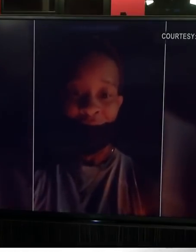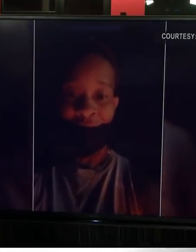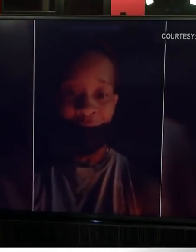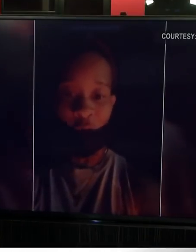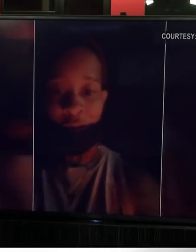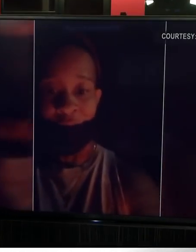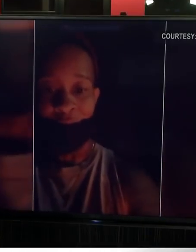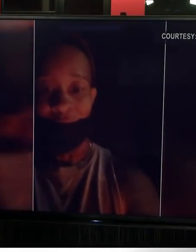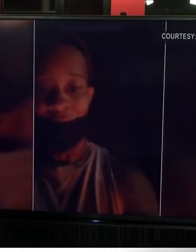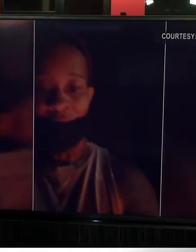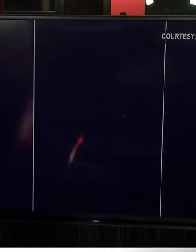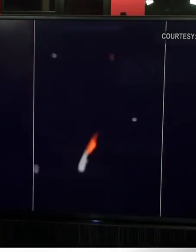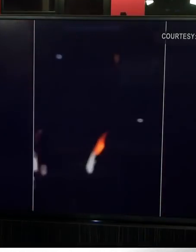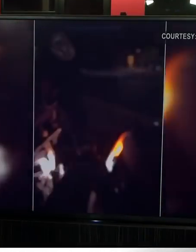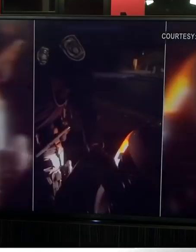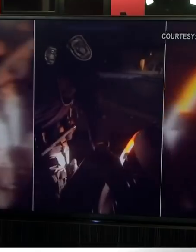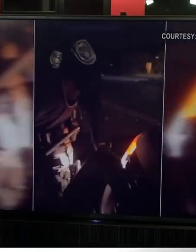update we're going to be Vegas.